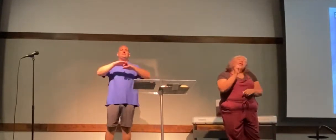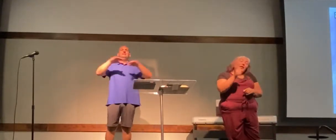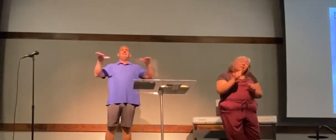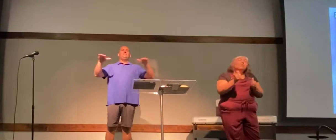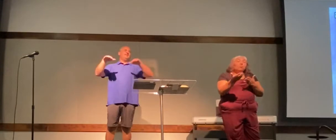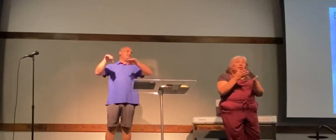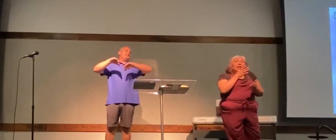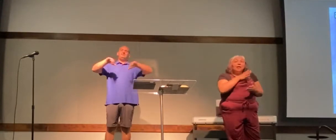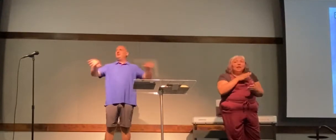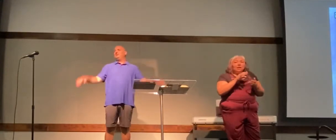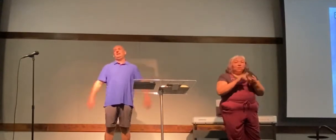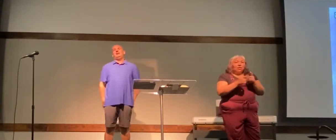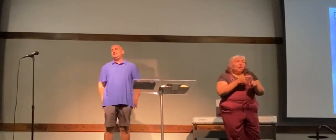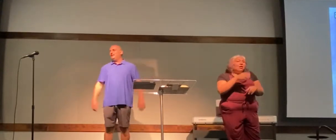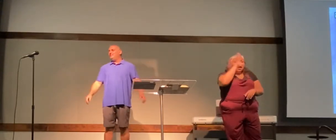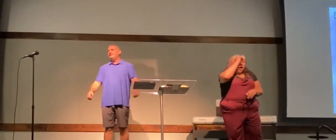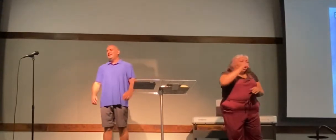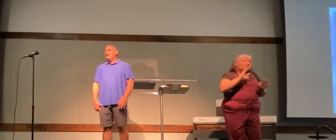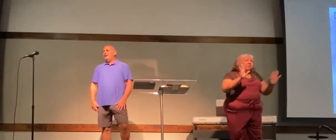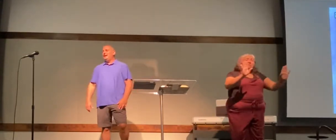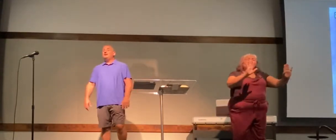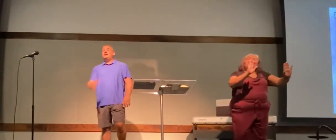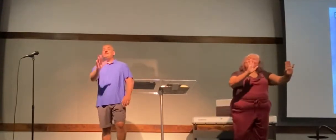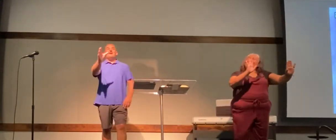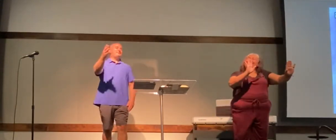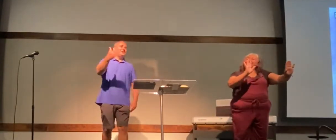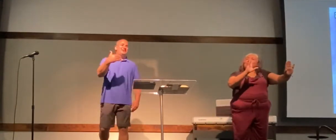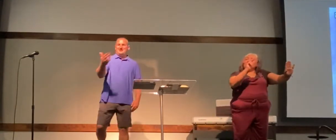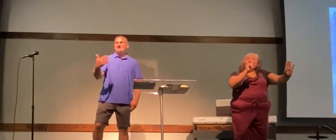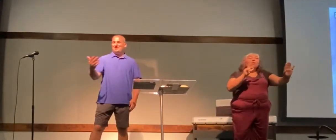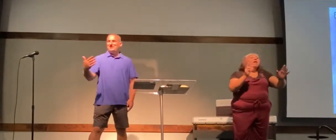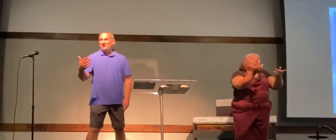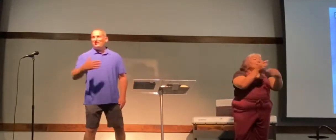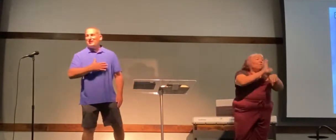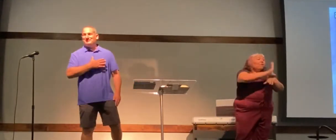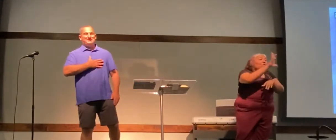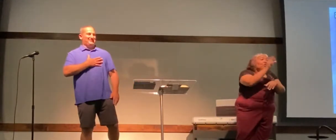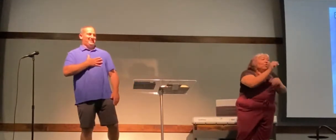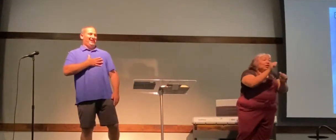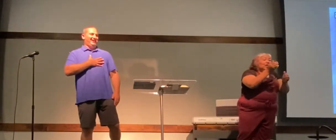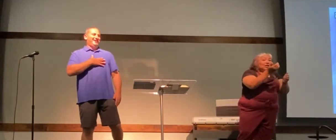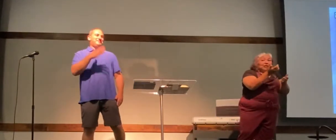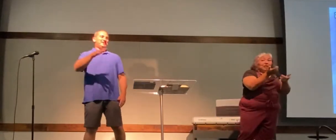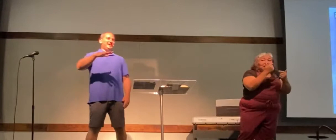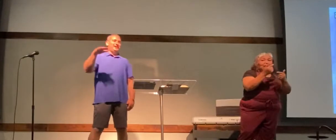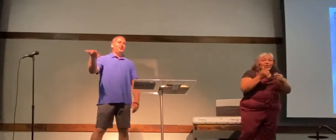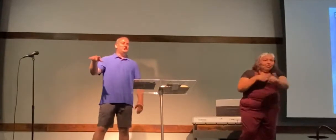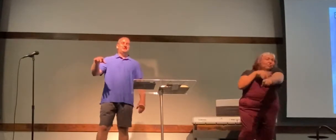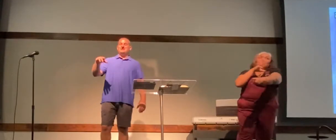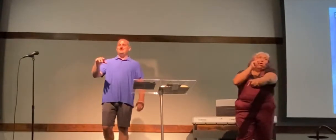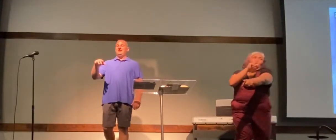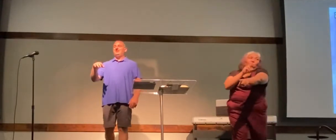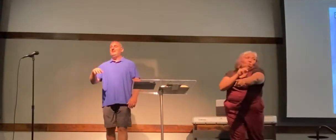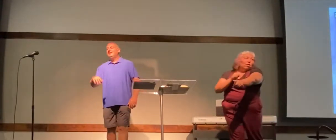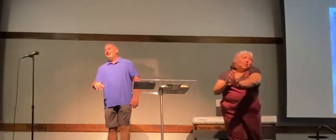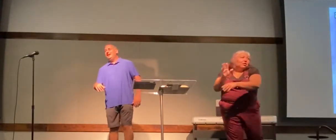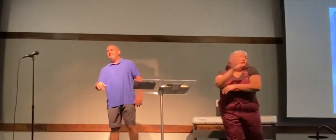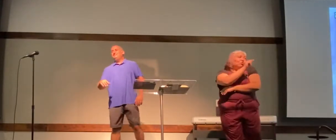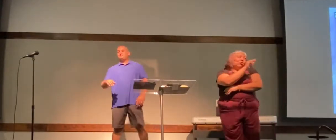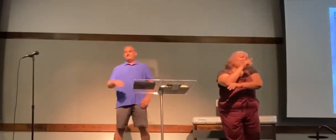friend. Listen, fellas, no, you can't come. Come at 5:30. You can join the refreshments with me. But then Trudy says no.